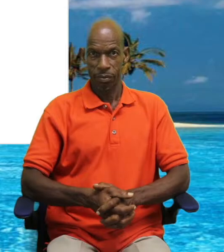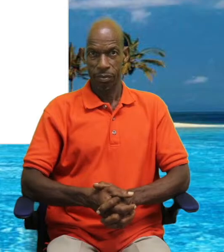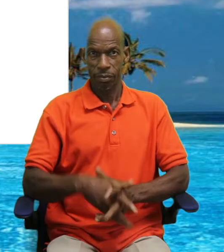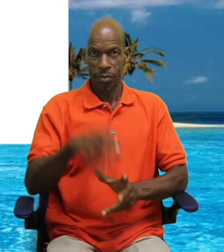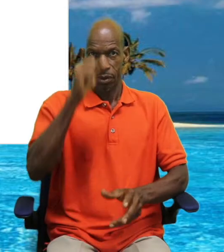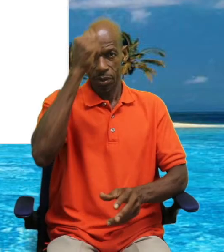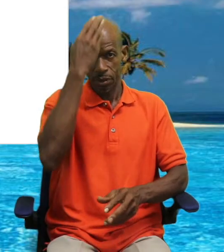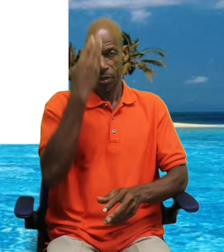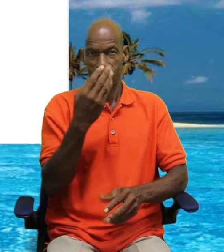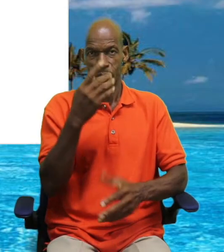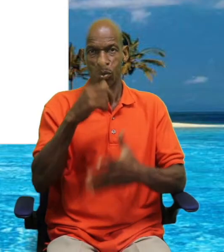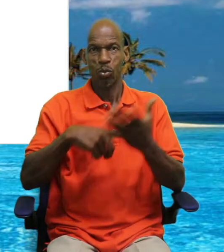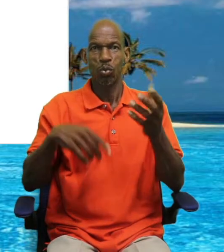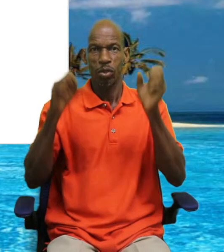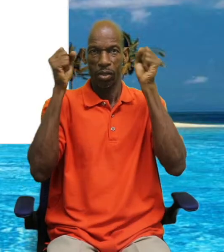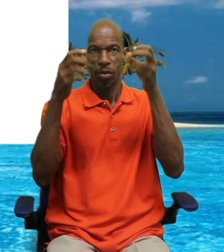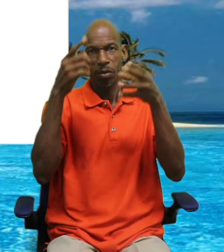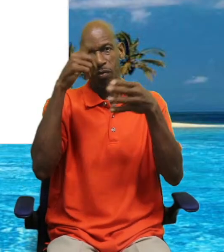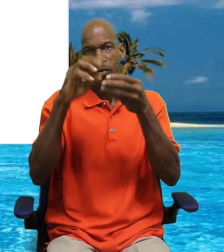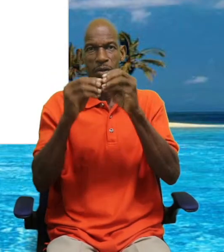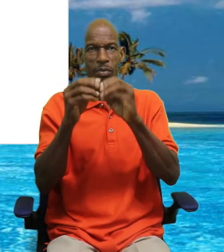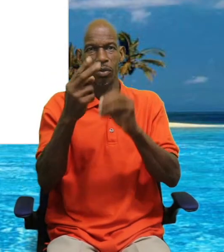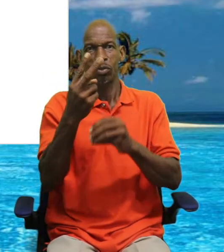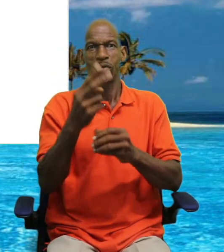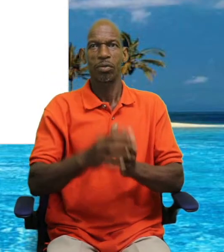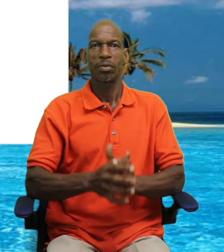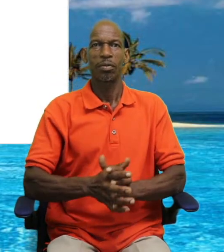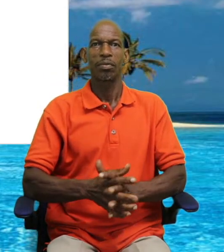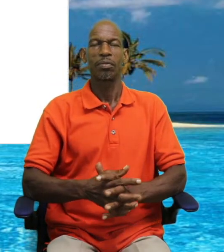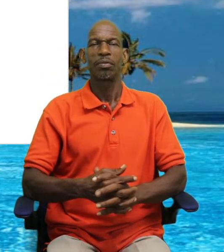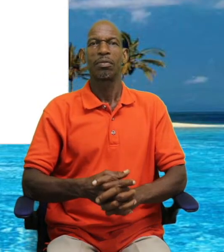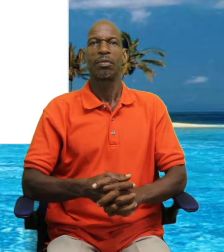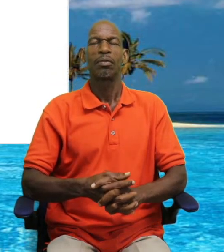Salvin, what is the subject for number two? He's not watching.